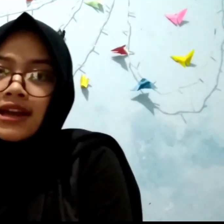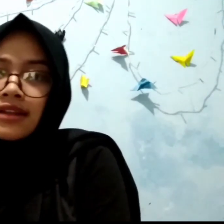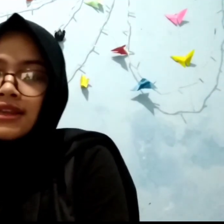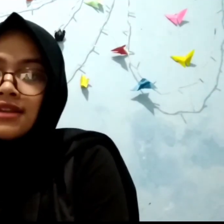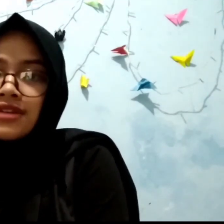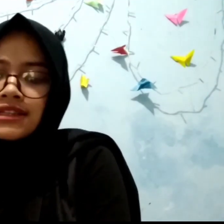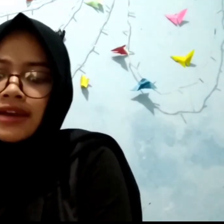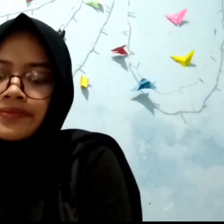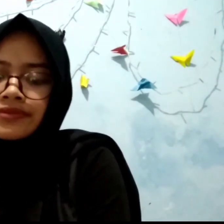Isyarat Indonesia.